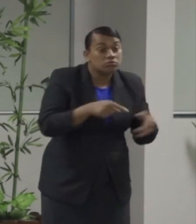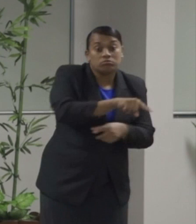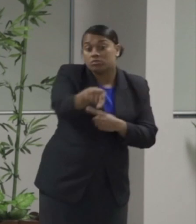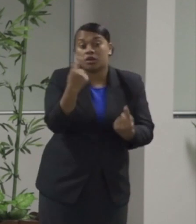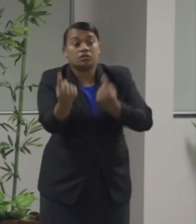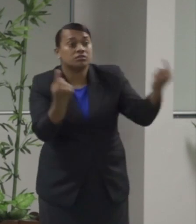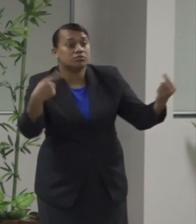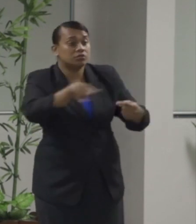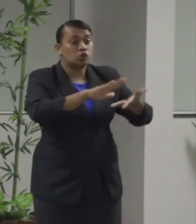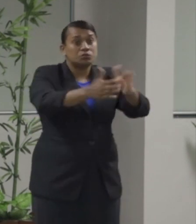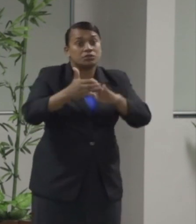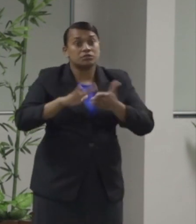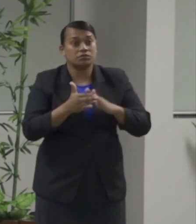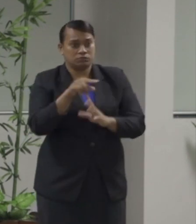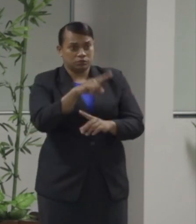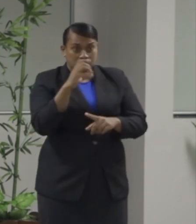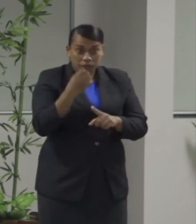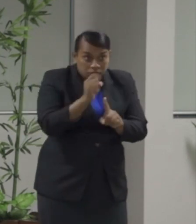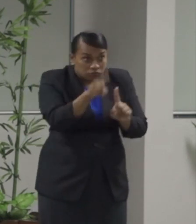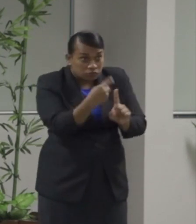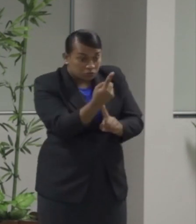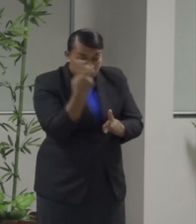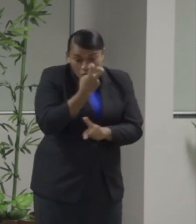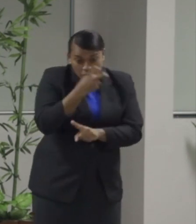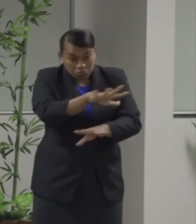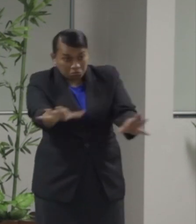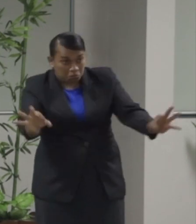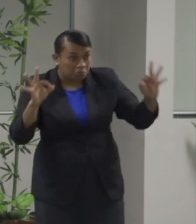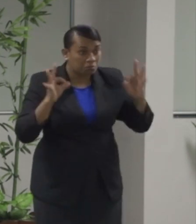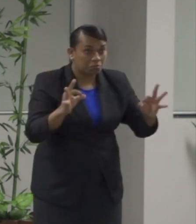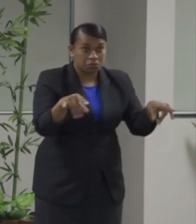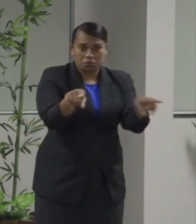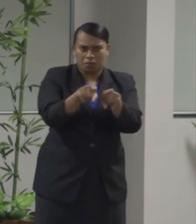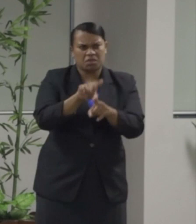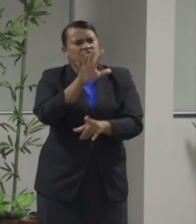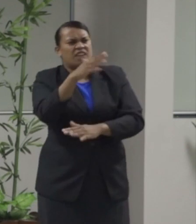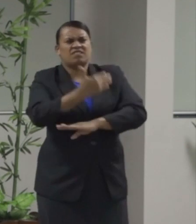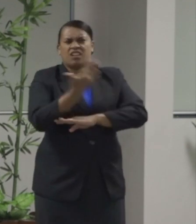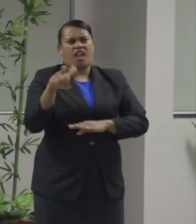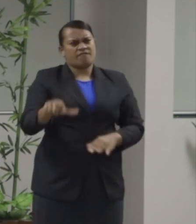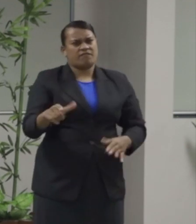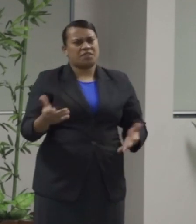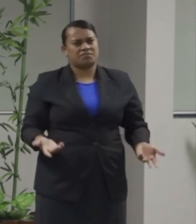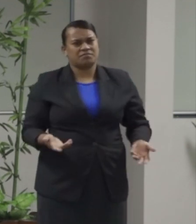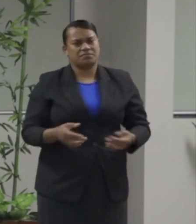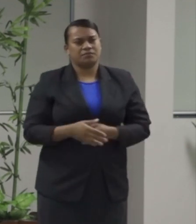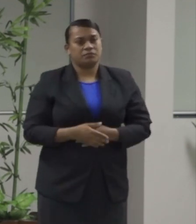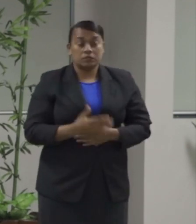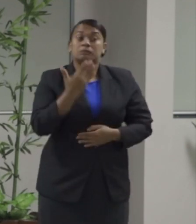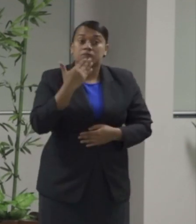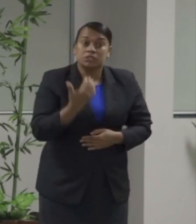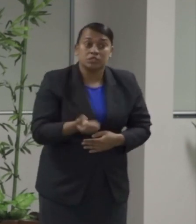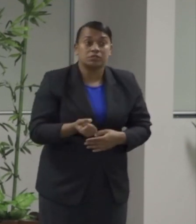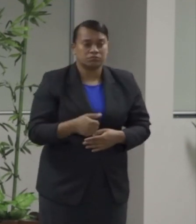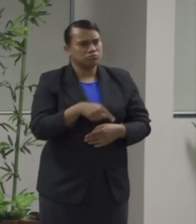community, and everyone you see to do the same. There's only 5 days left. Pull up